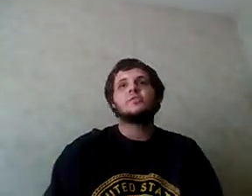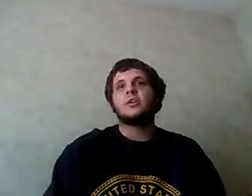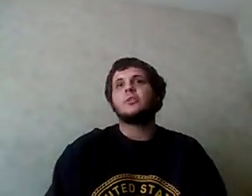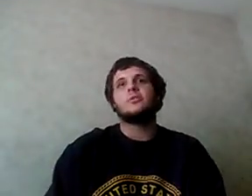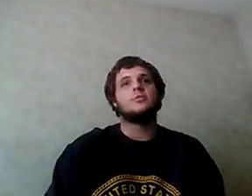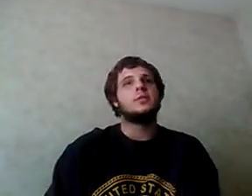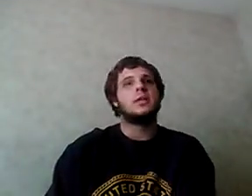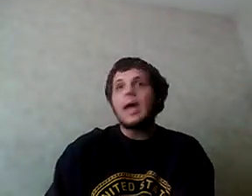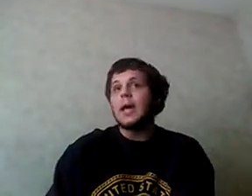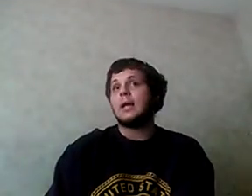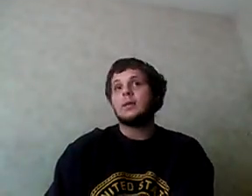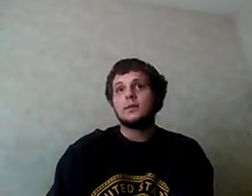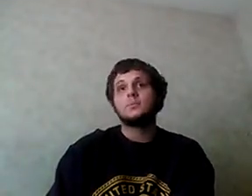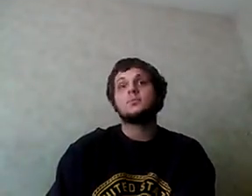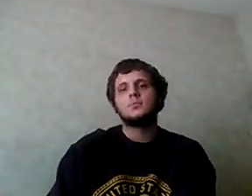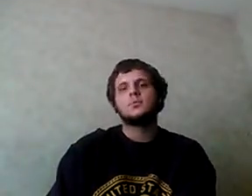So, yeah.